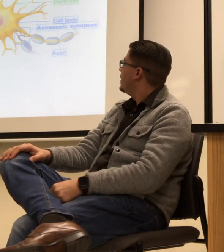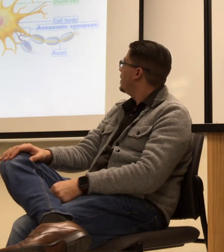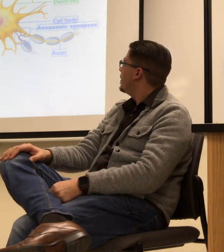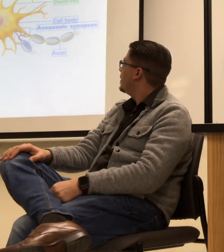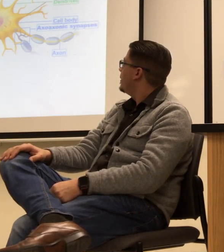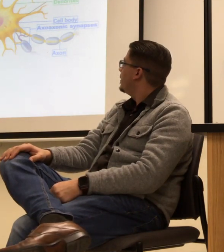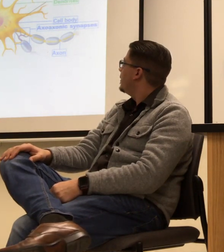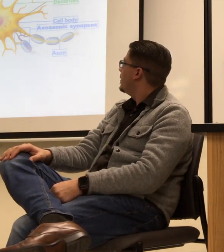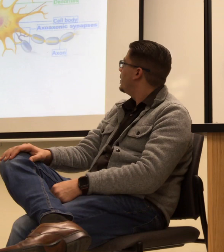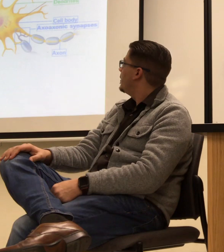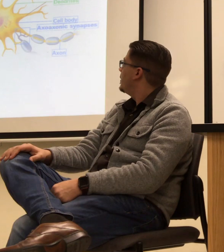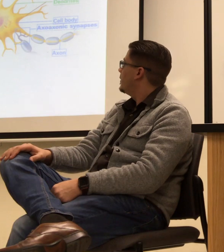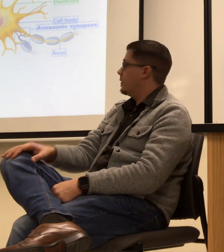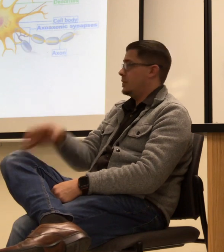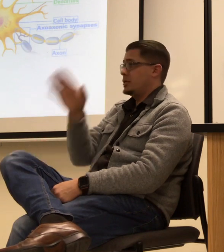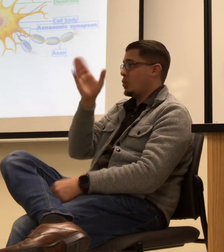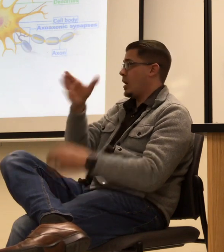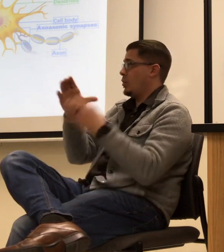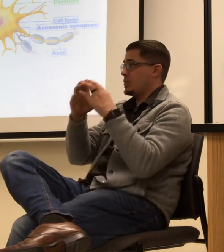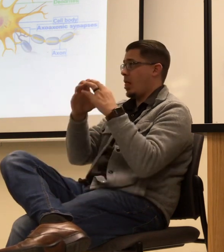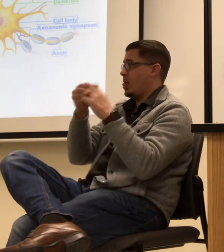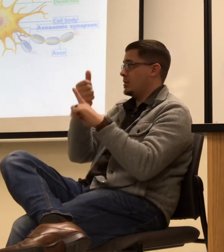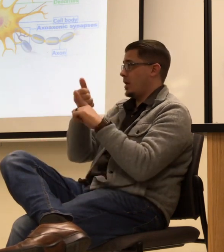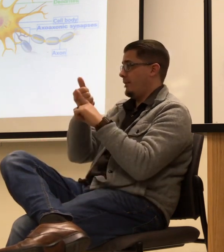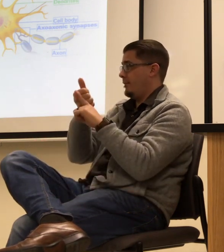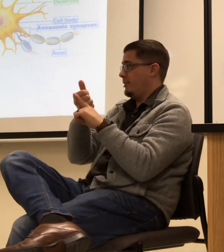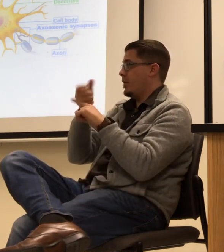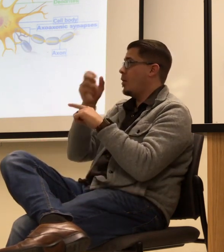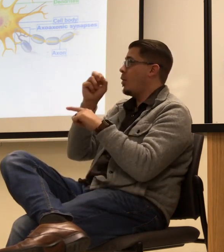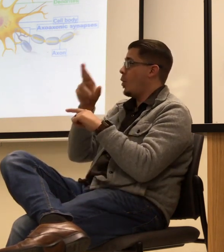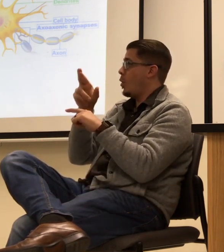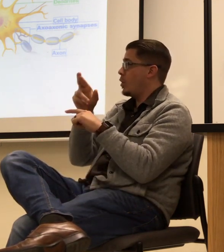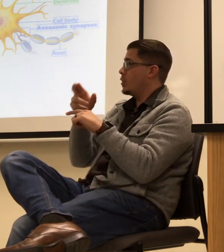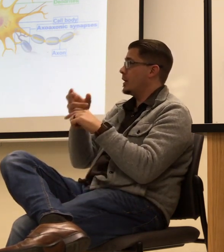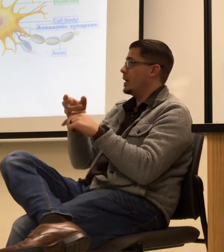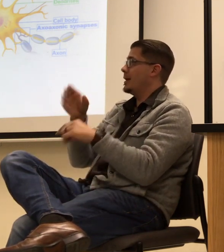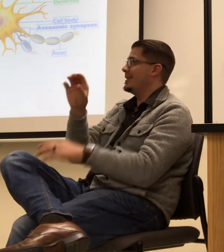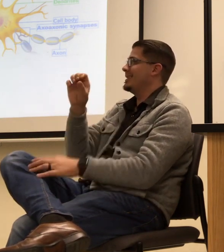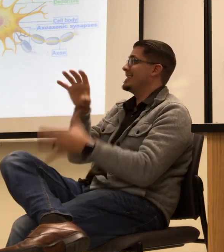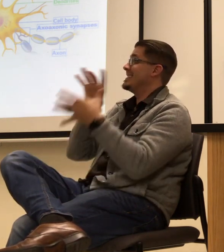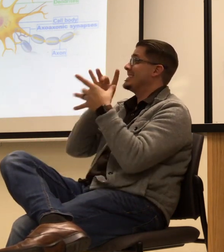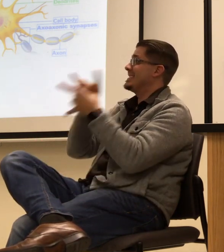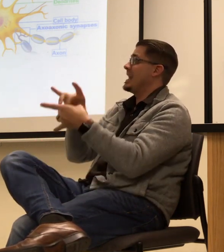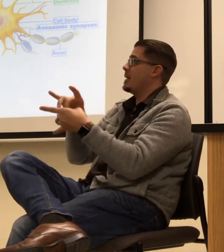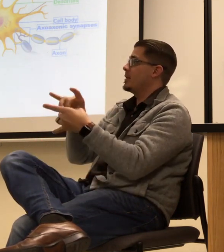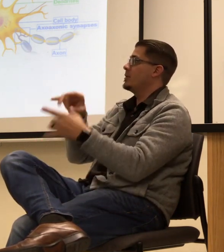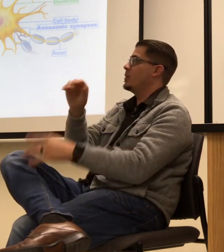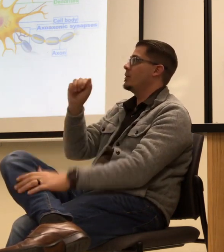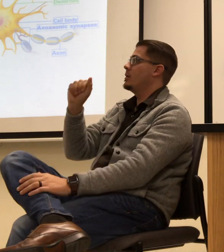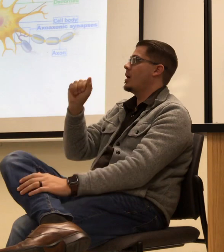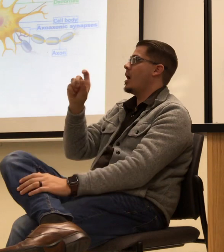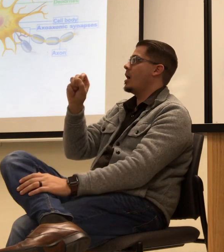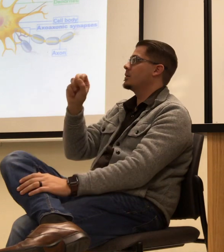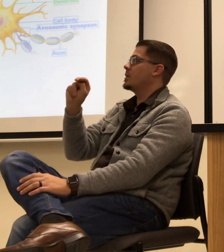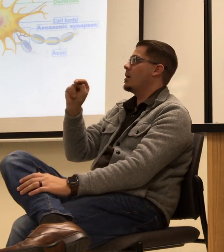So you zap it right on the cell body, or you could synapse right onto the axon hillock.